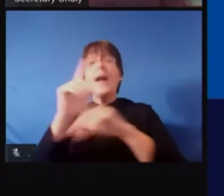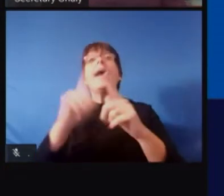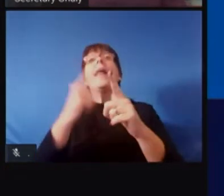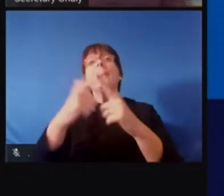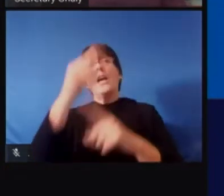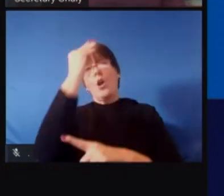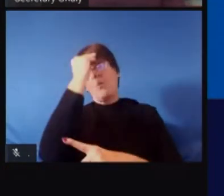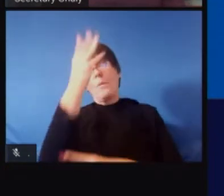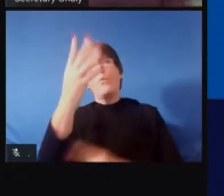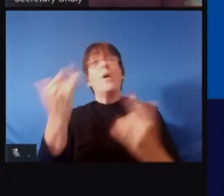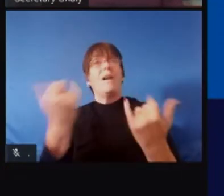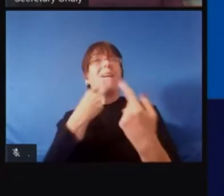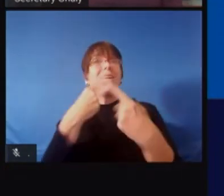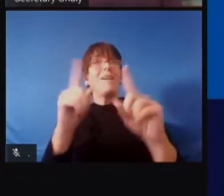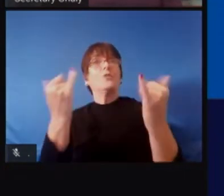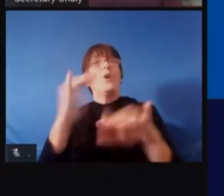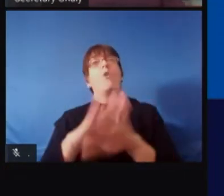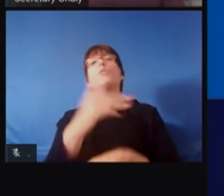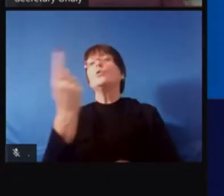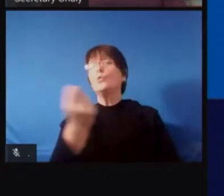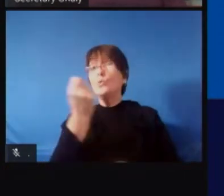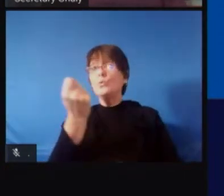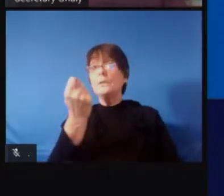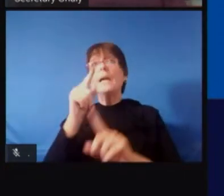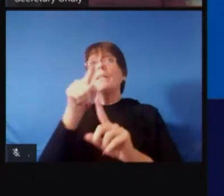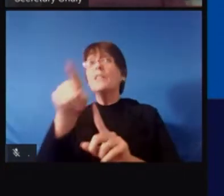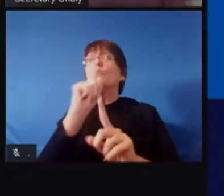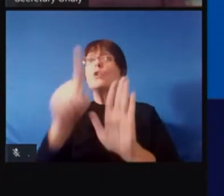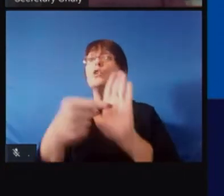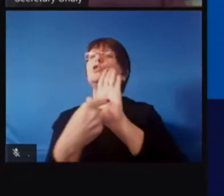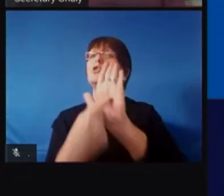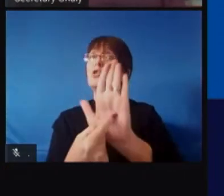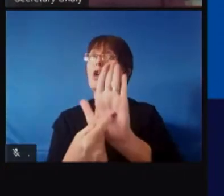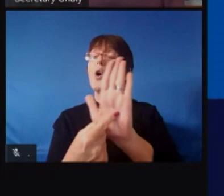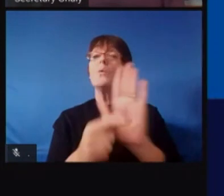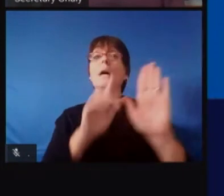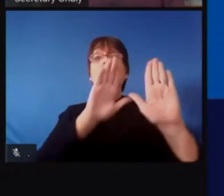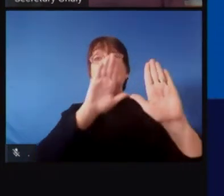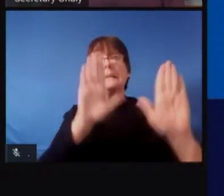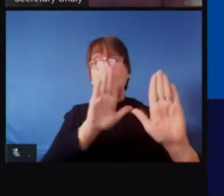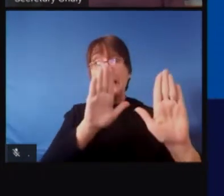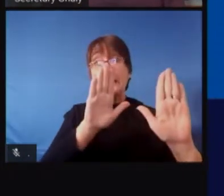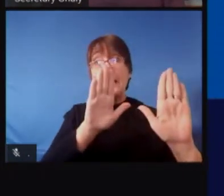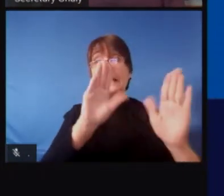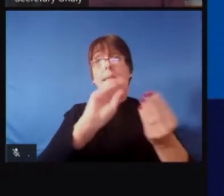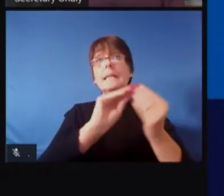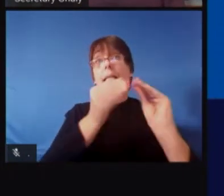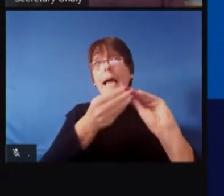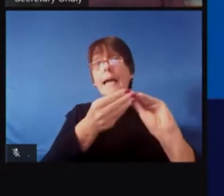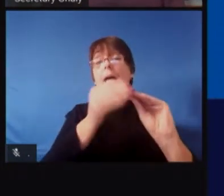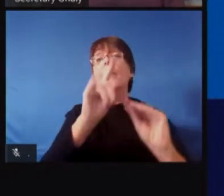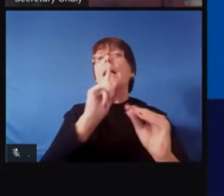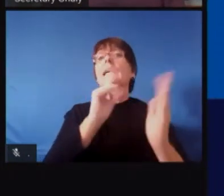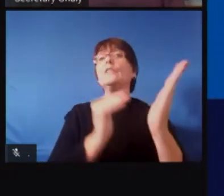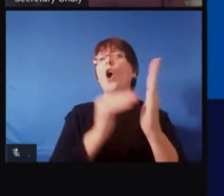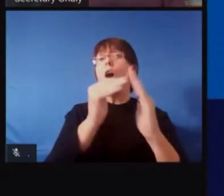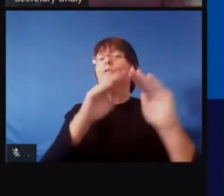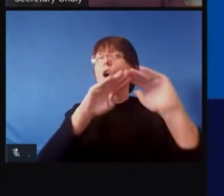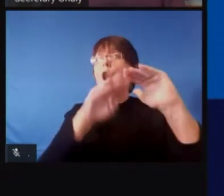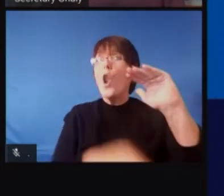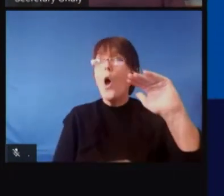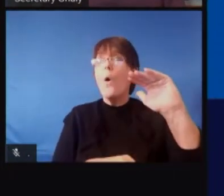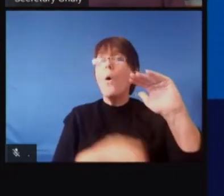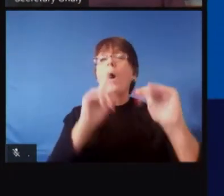report them today, Tuesday. So this reflects Sunday data that is often lower in terms